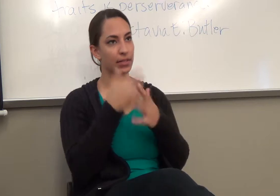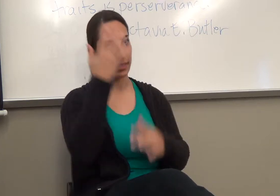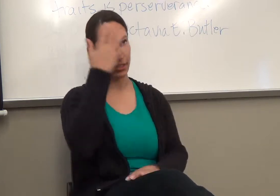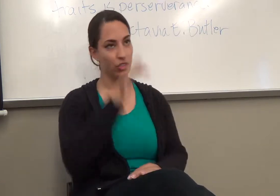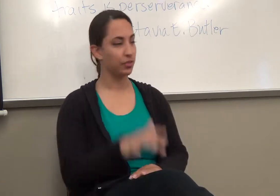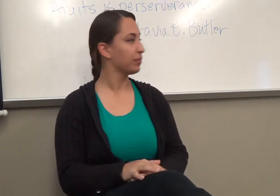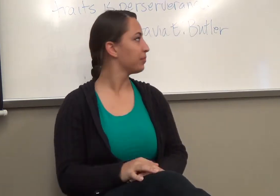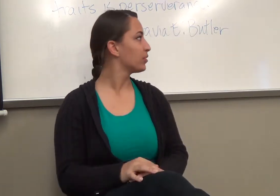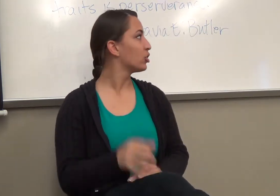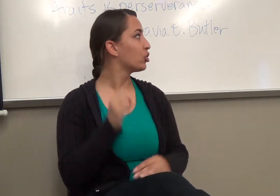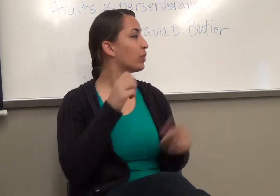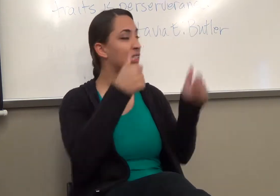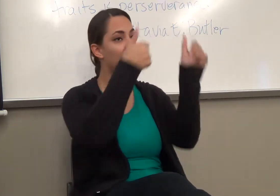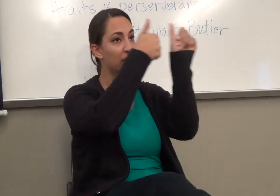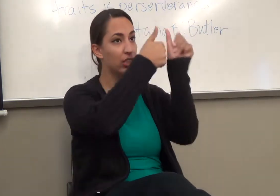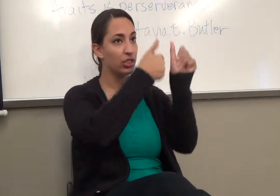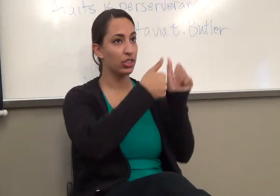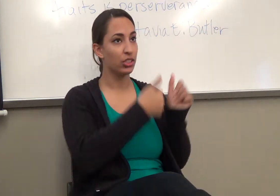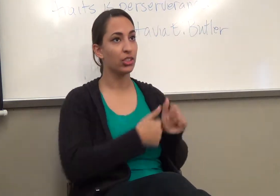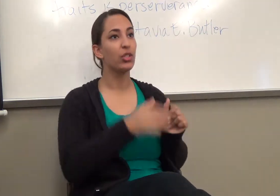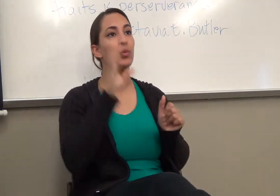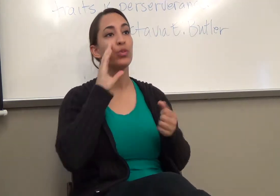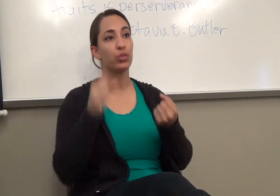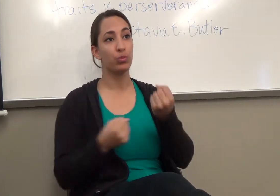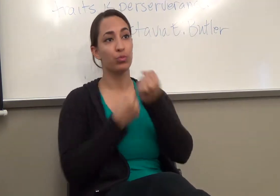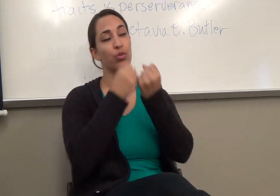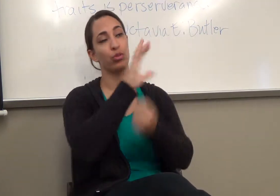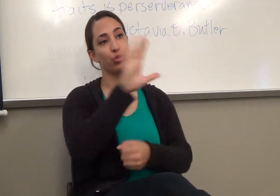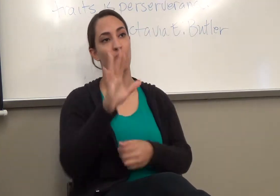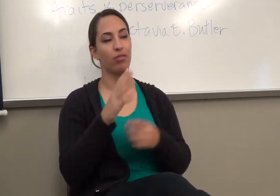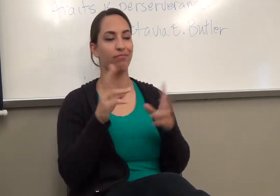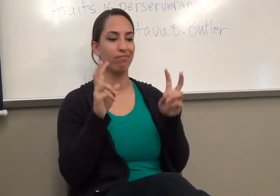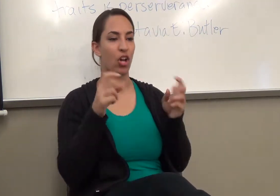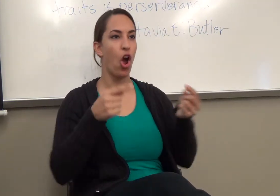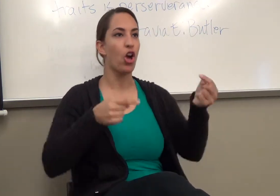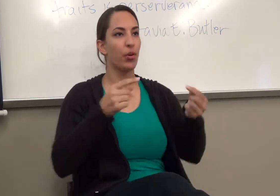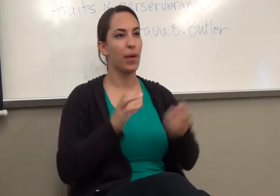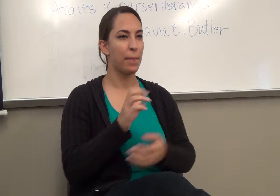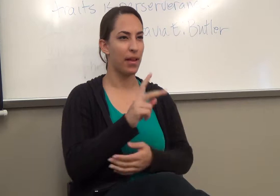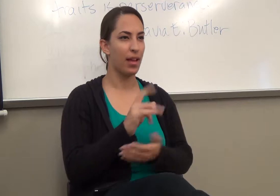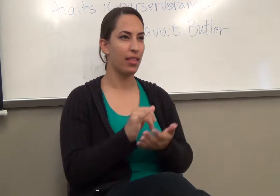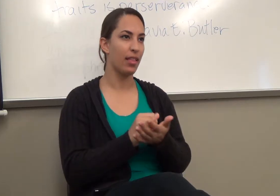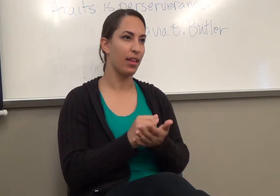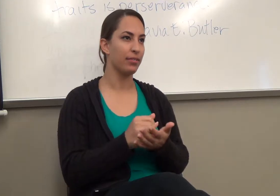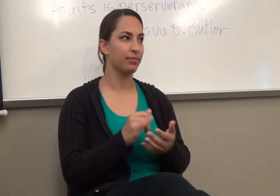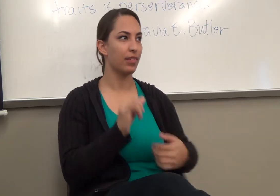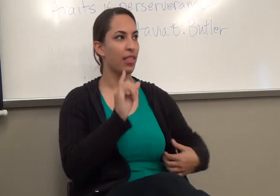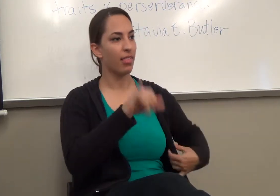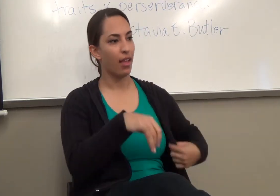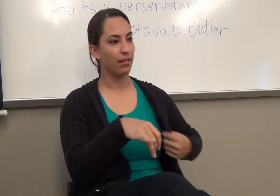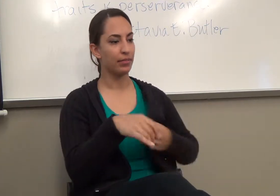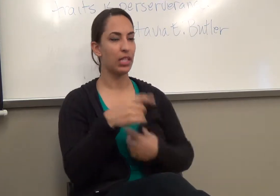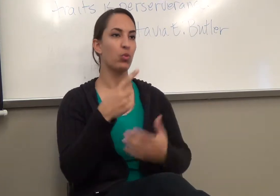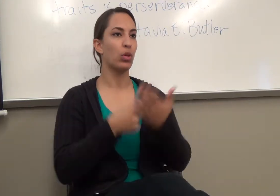gonna support your argument that that thing is what you need for a successful